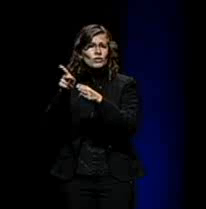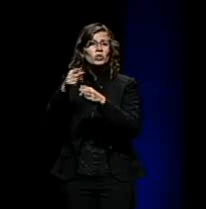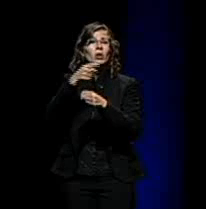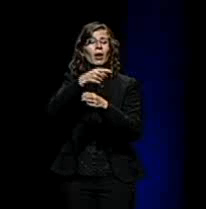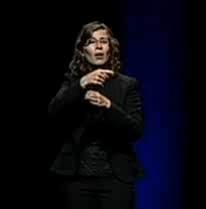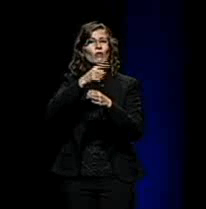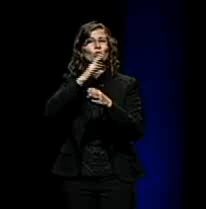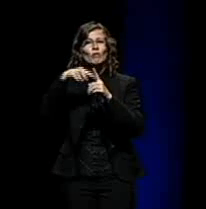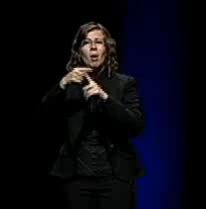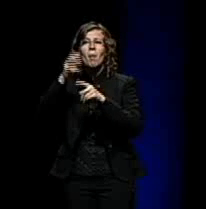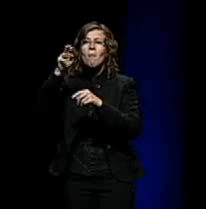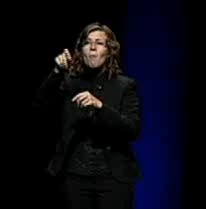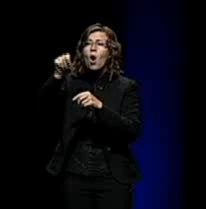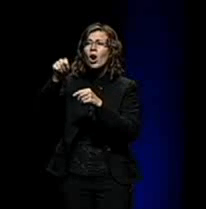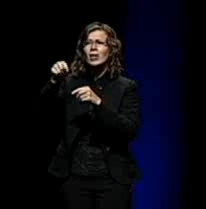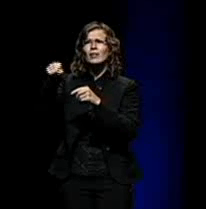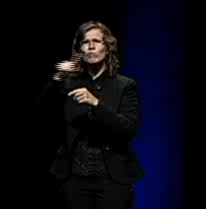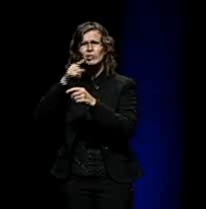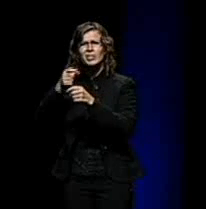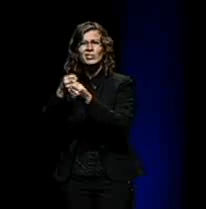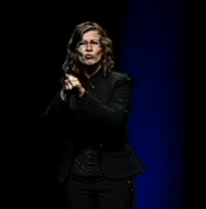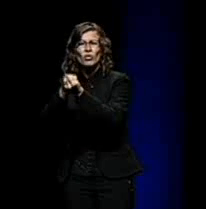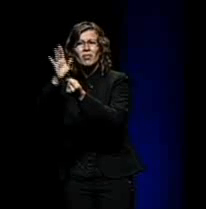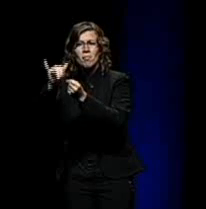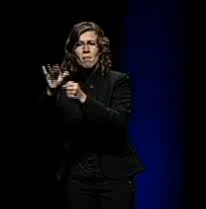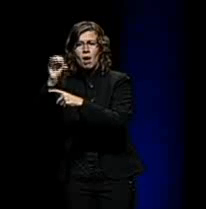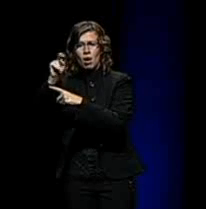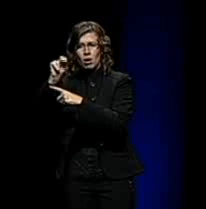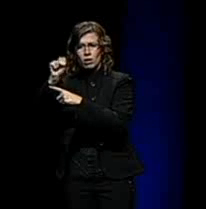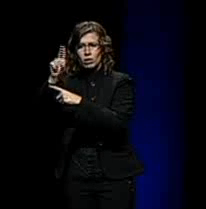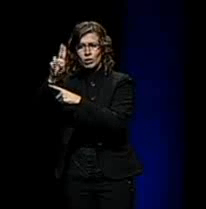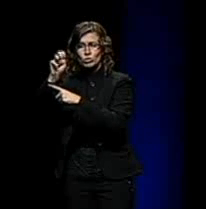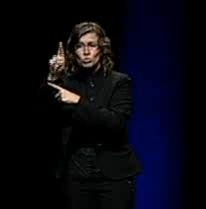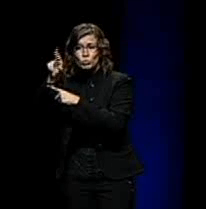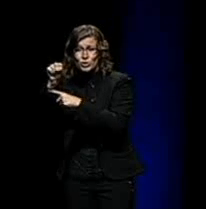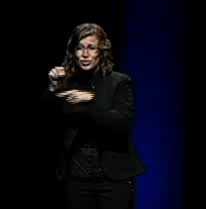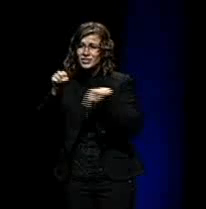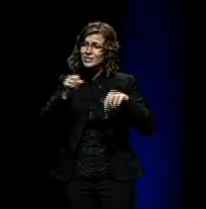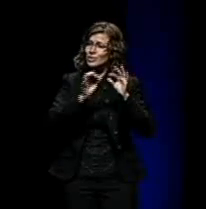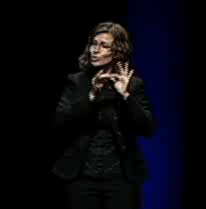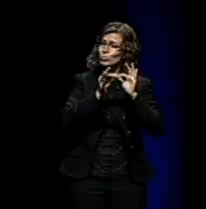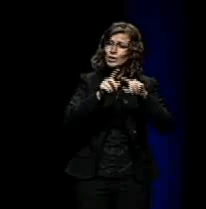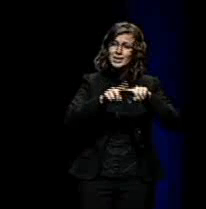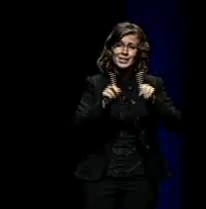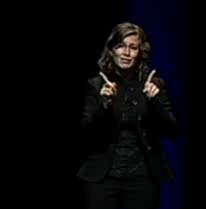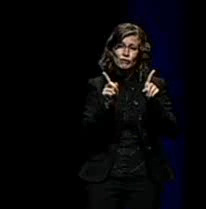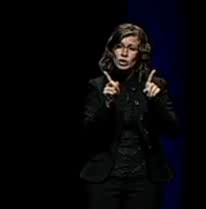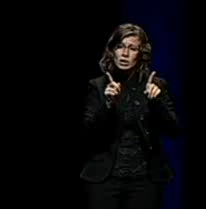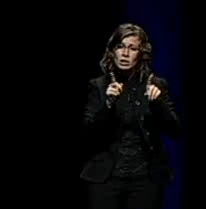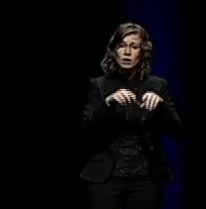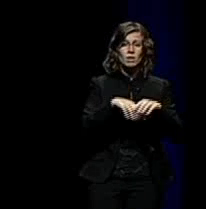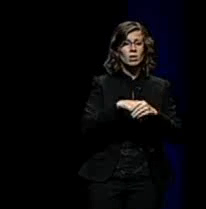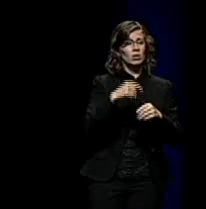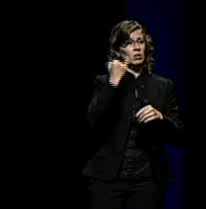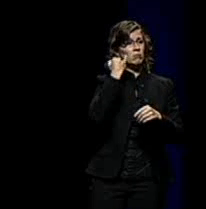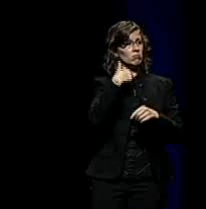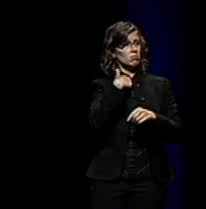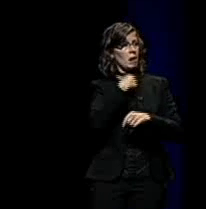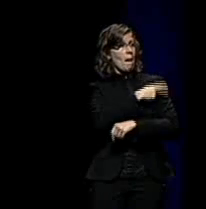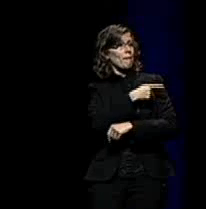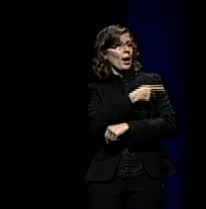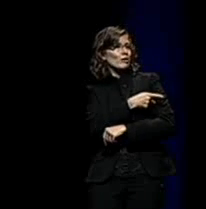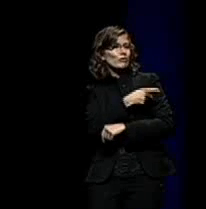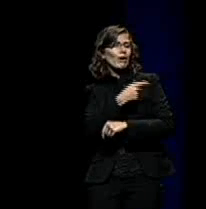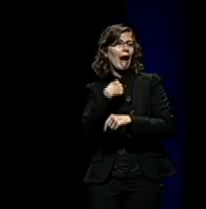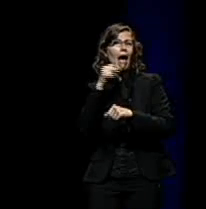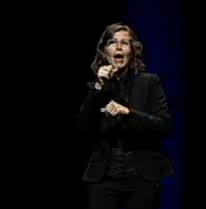not. If I want a specialist as a patient, I have a choice of oncologists. This is not true